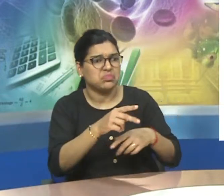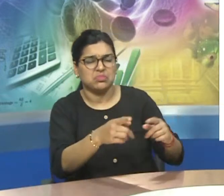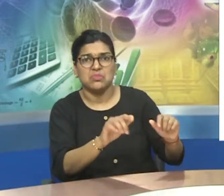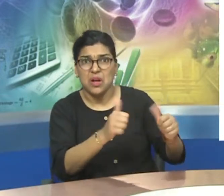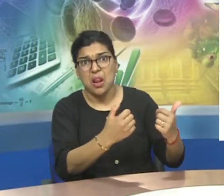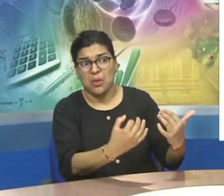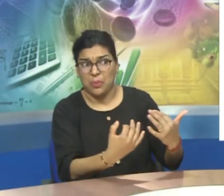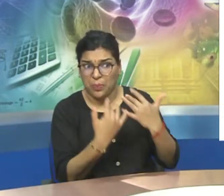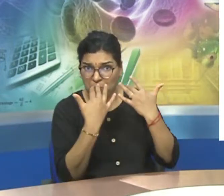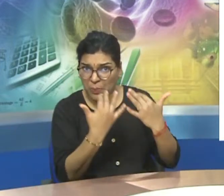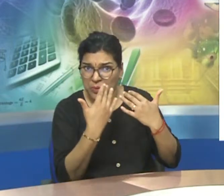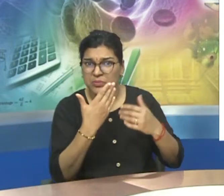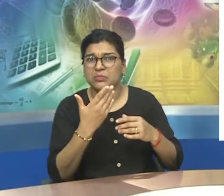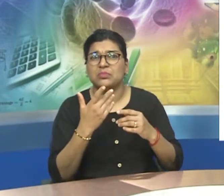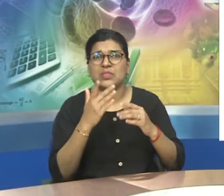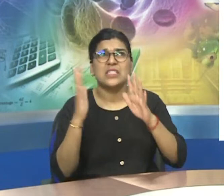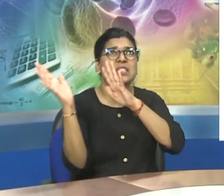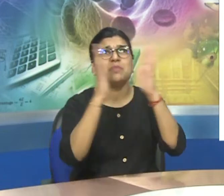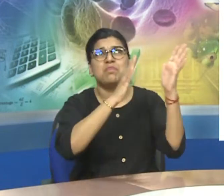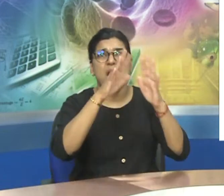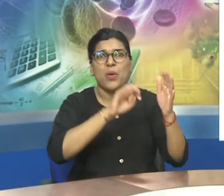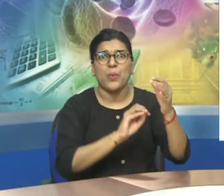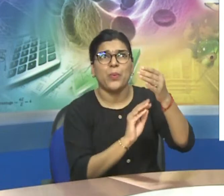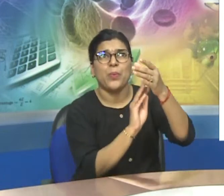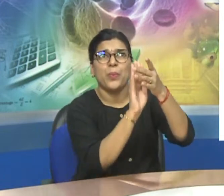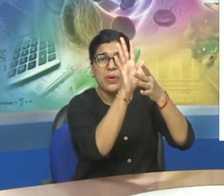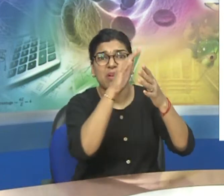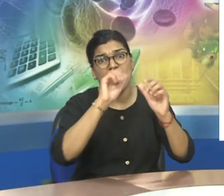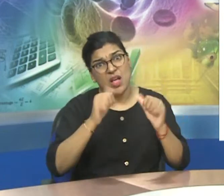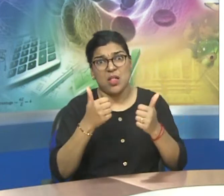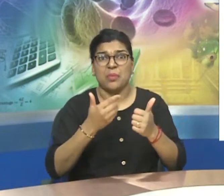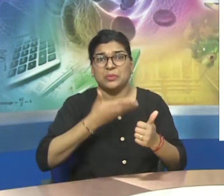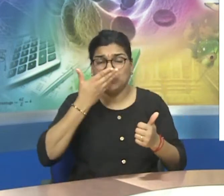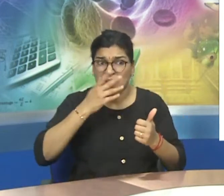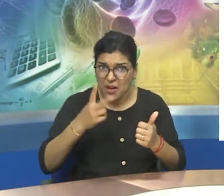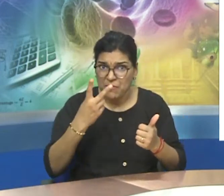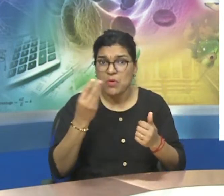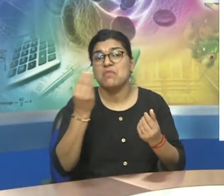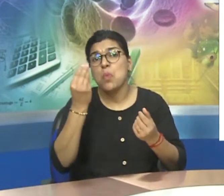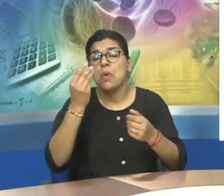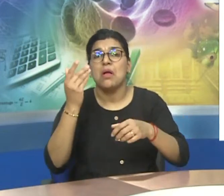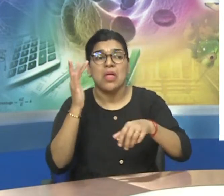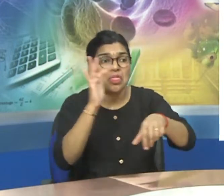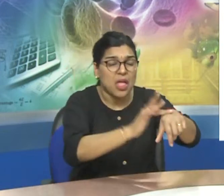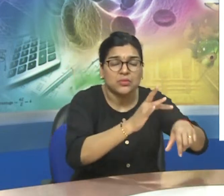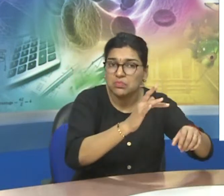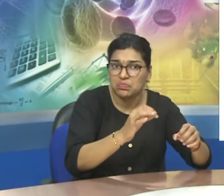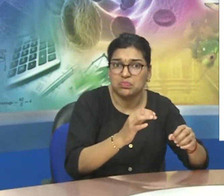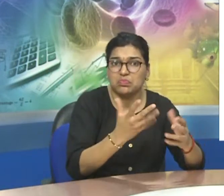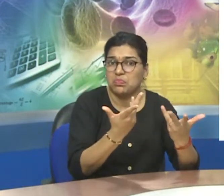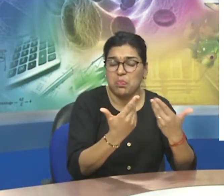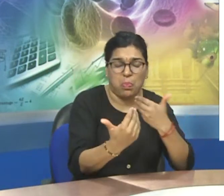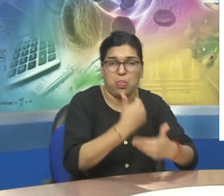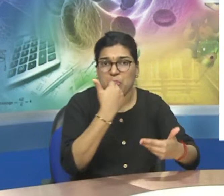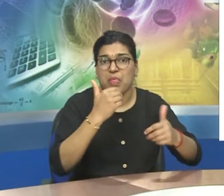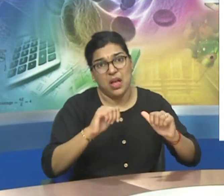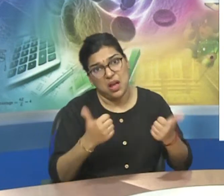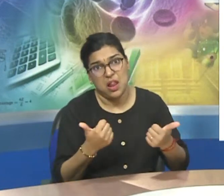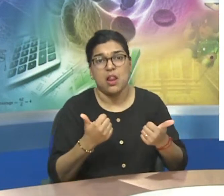take care of all those waste materials if they are dangerous for the society or